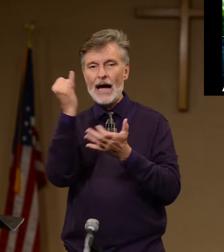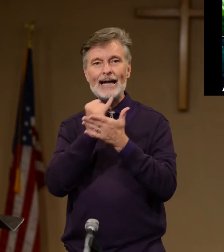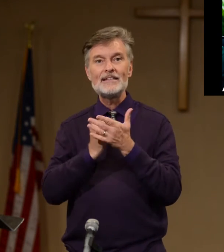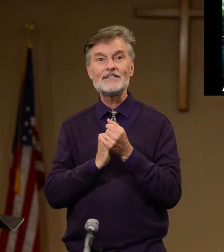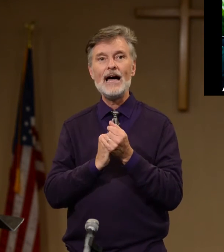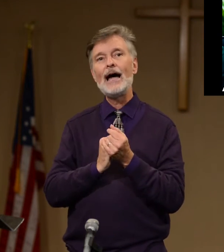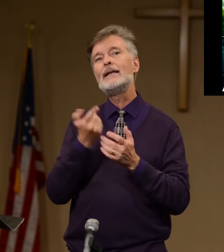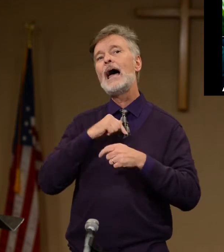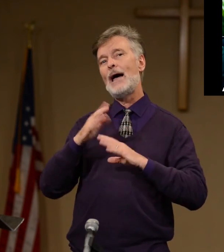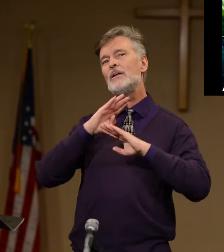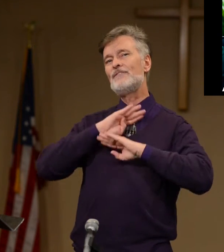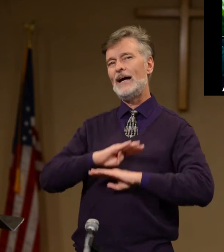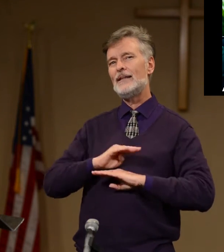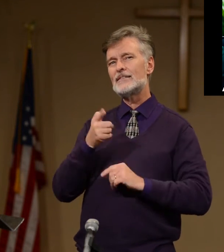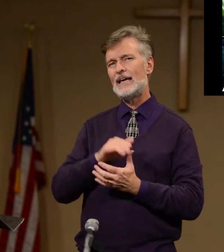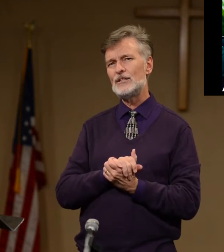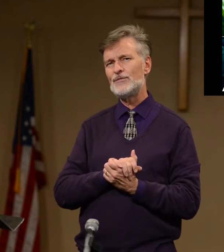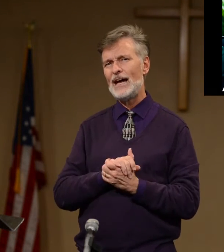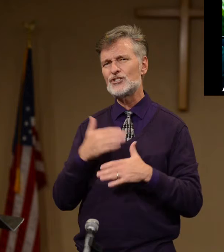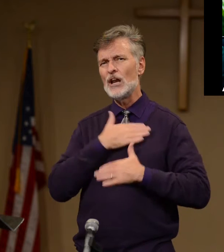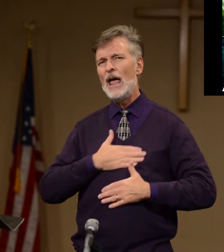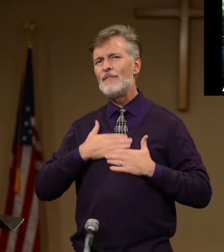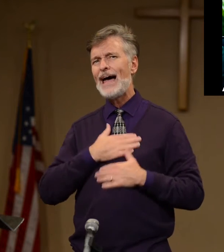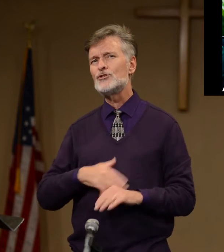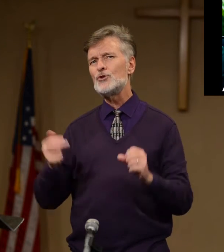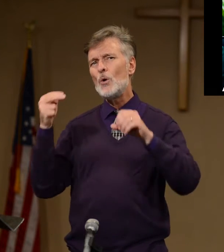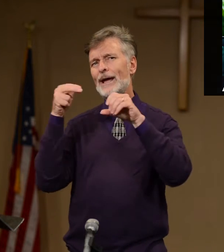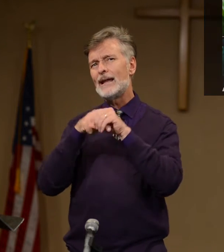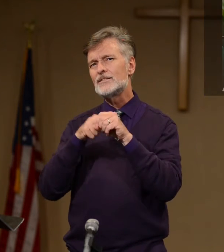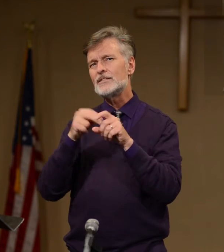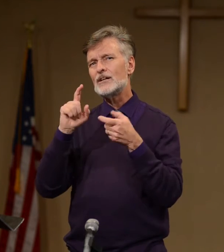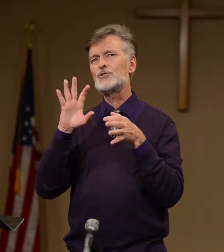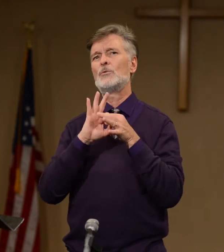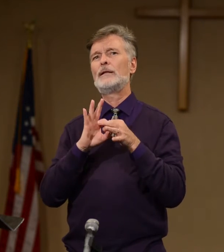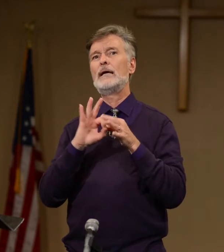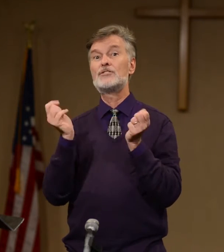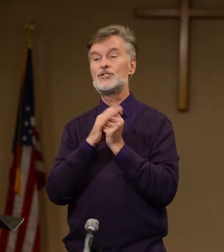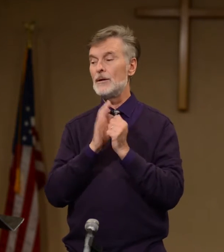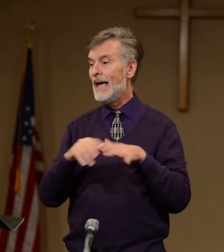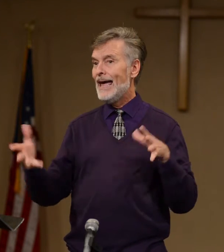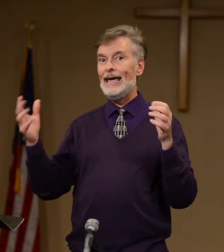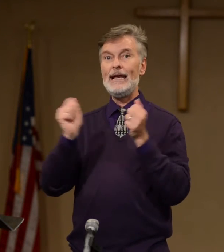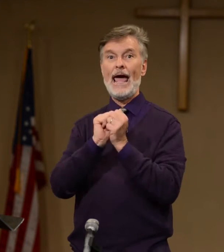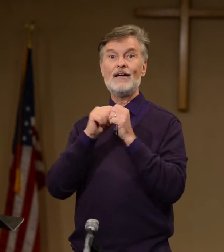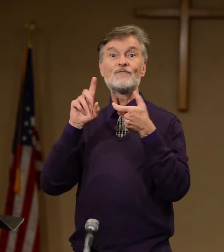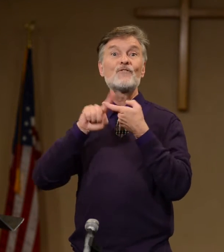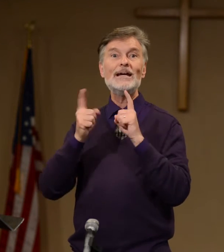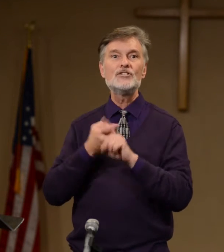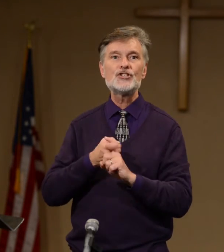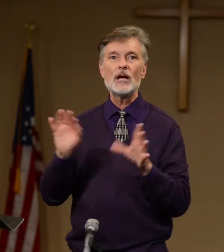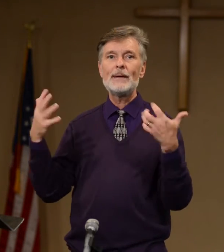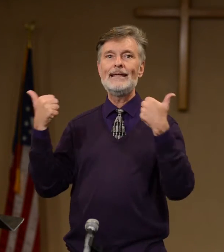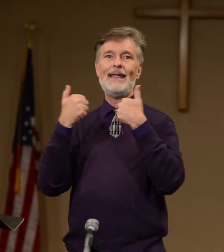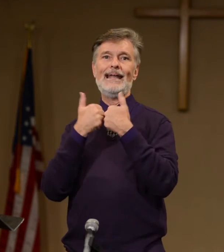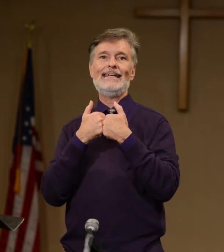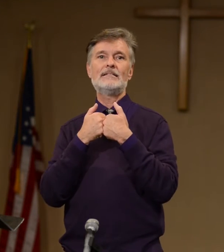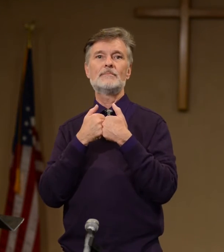God designed, I'm going to find that satisfaction, that joy in a sexual relationship, in a friendship, in that